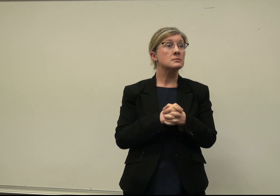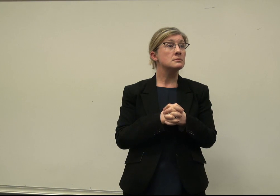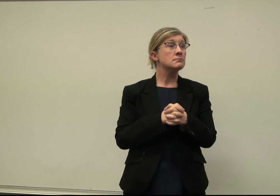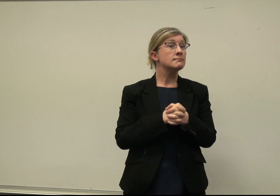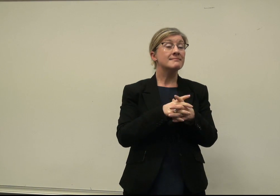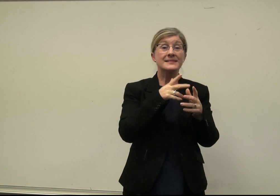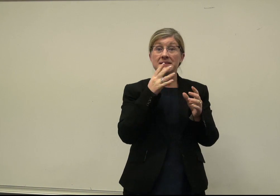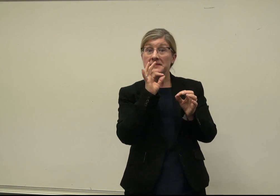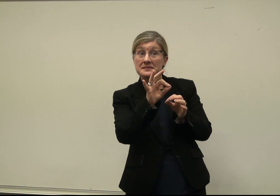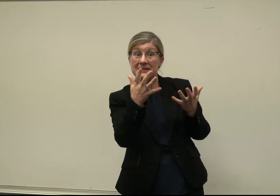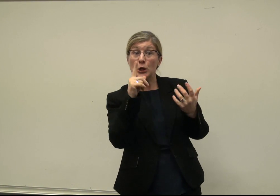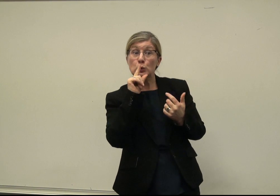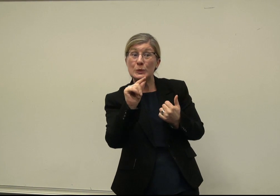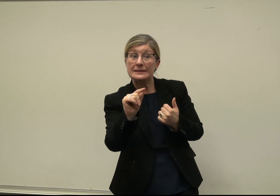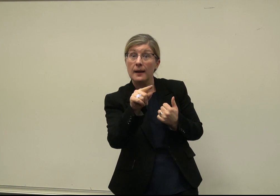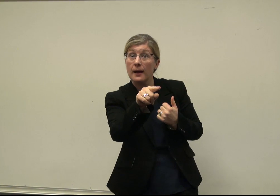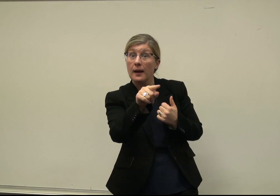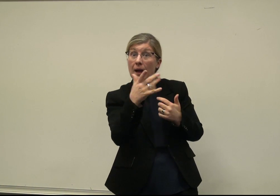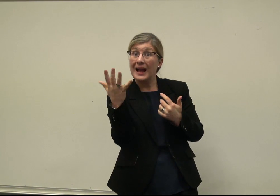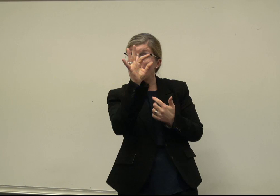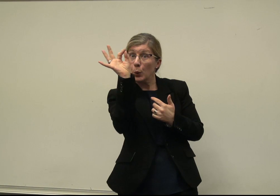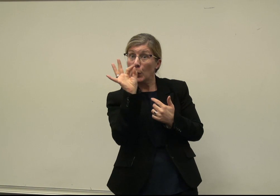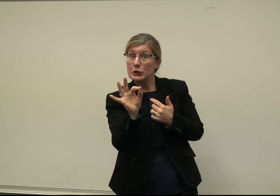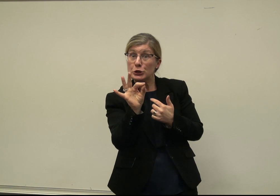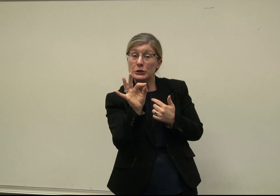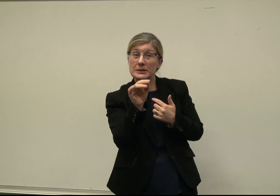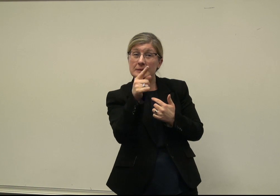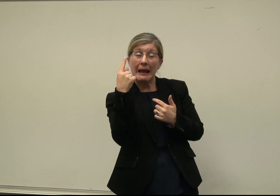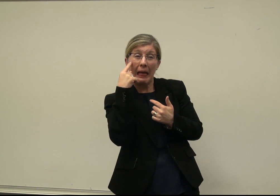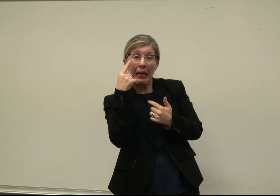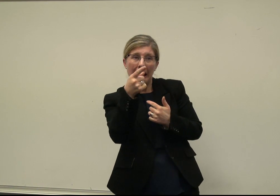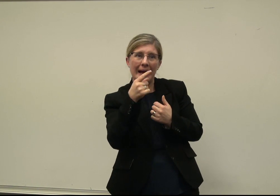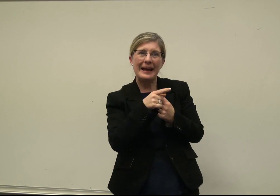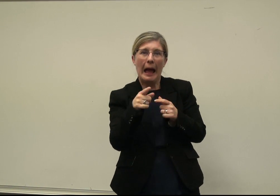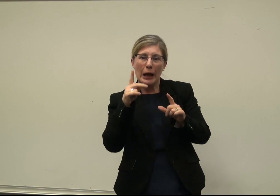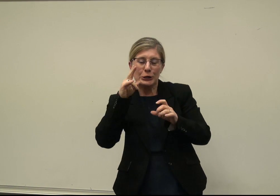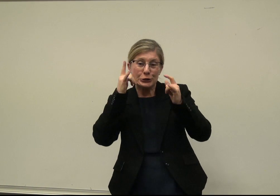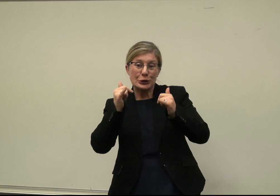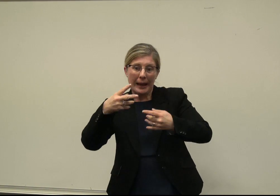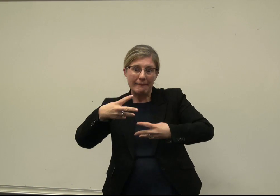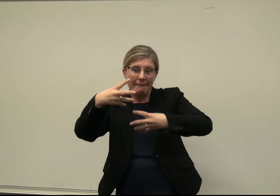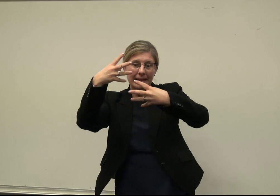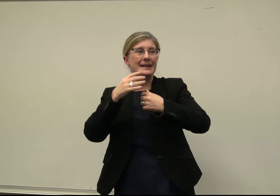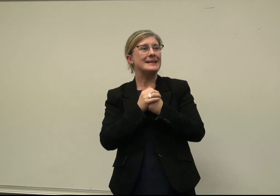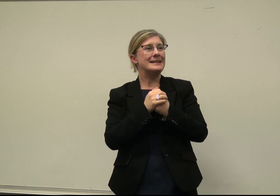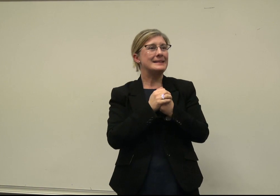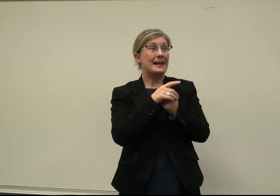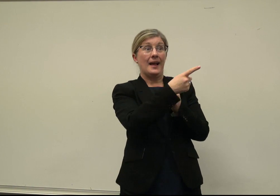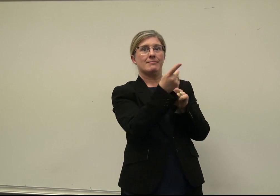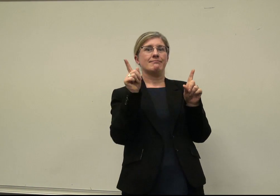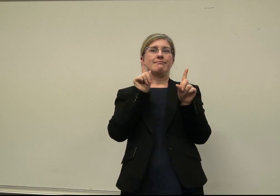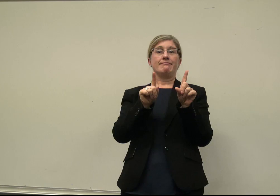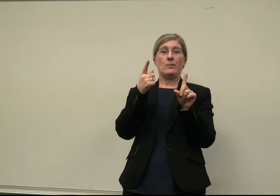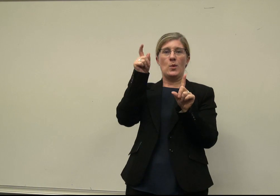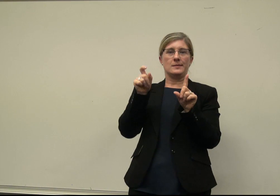Anything on Twitter? Have you got anything in? Check. Yeah. Well, in the meantime, I'll just ask a